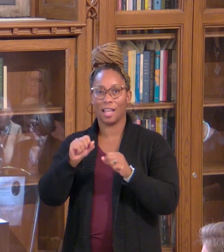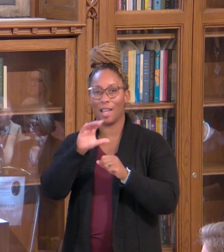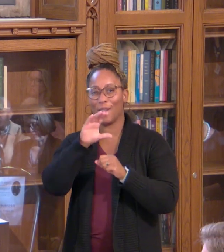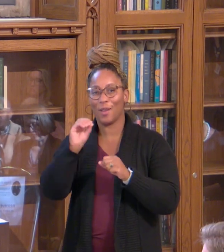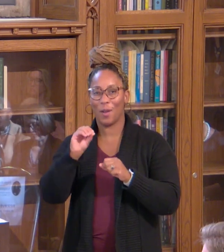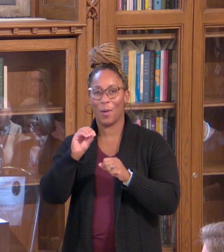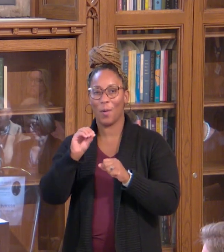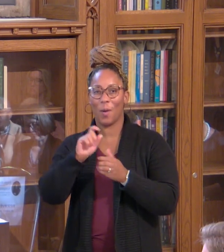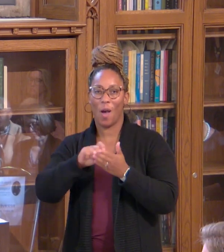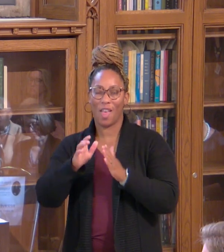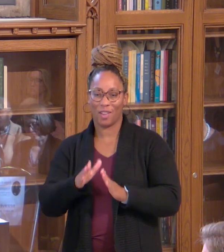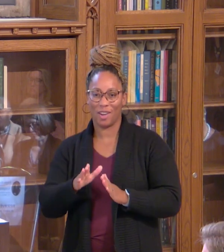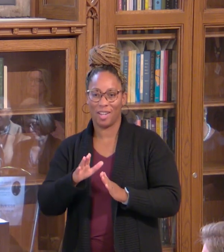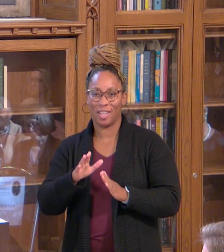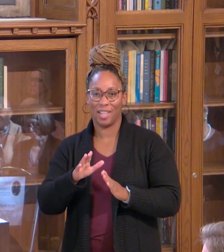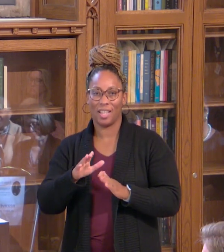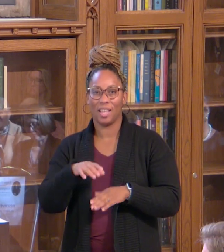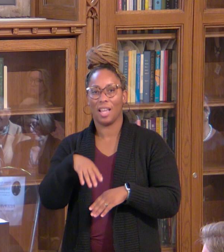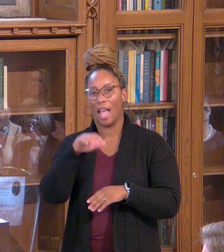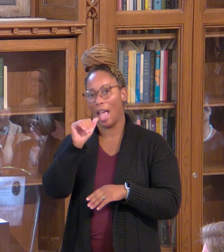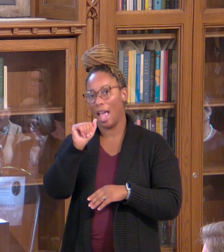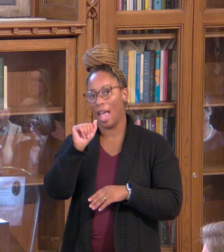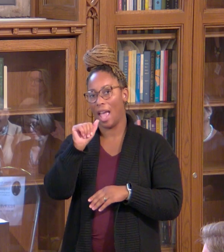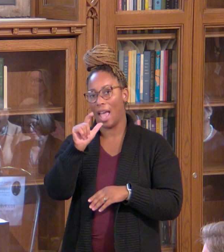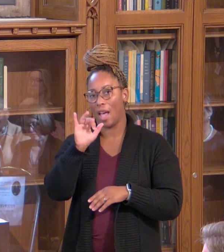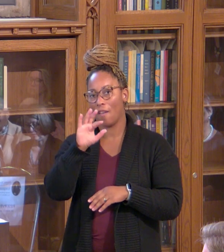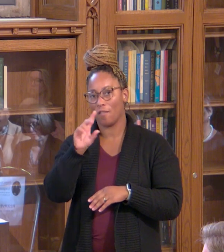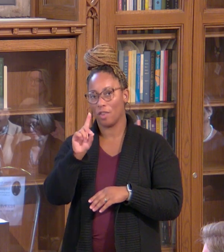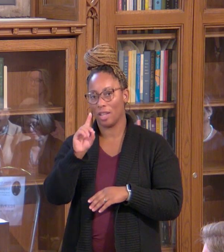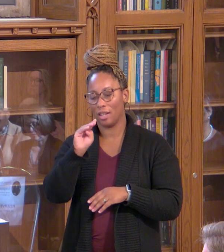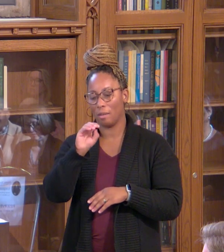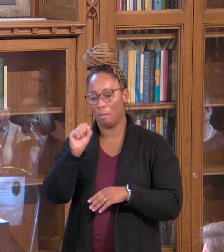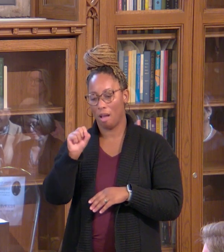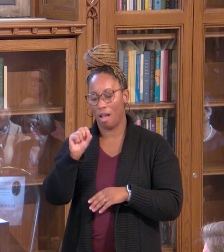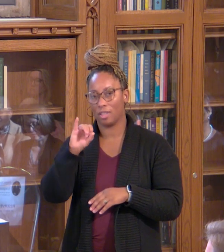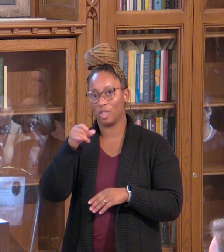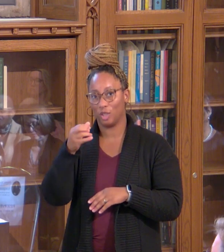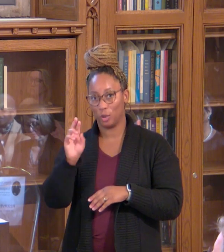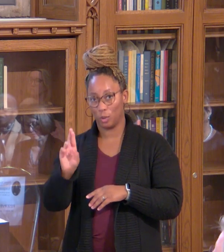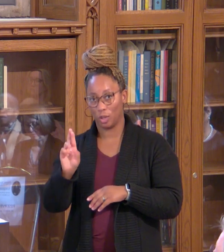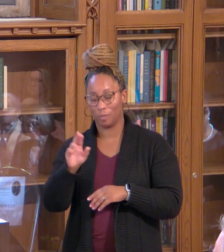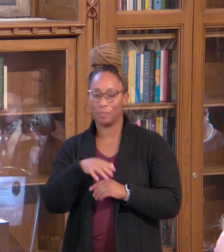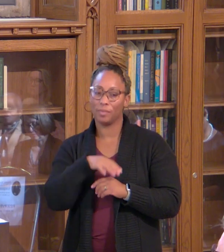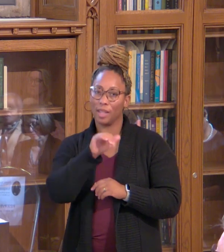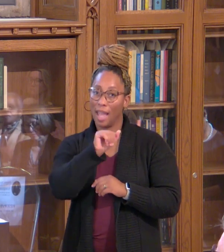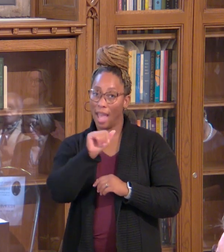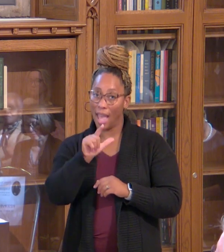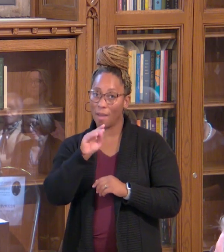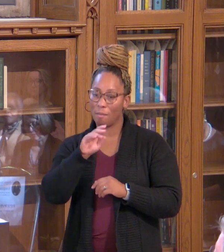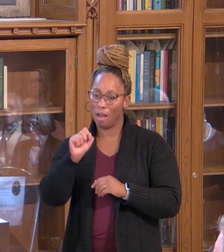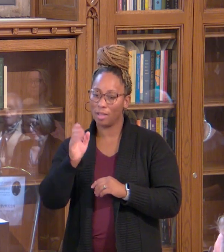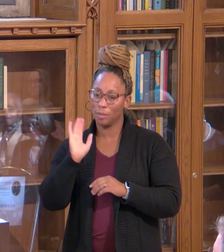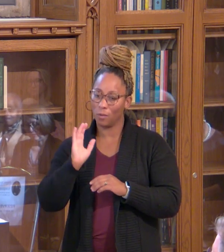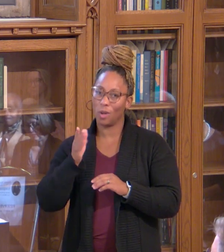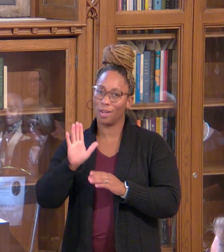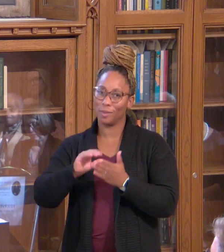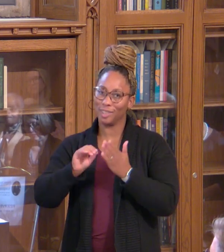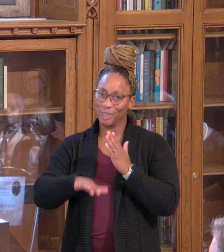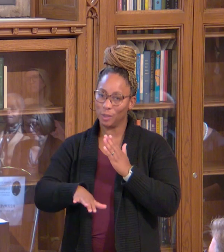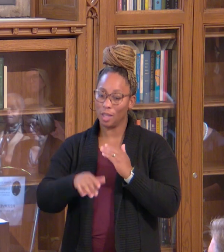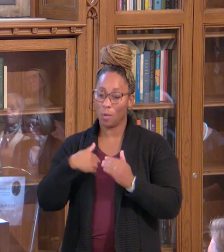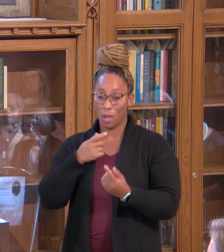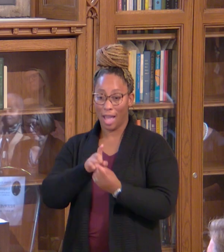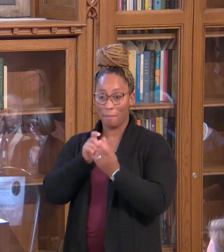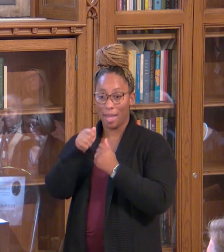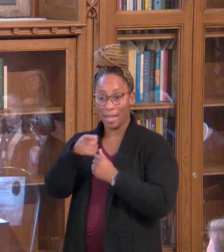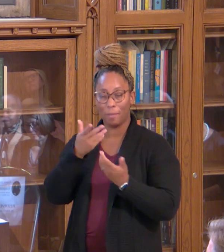co-author and his co-author is Alfred Moss Jr and Al Moss was his student when I got to know